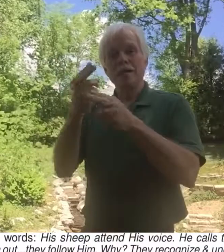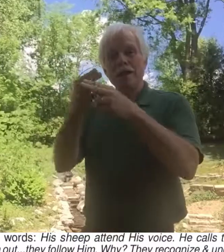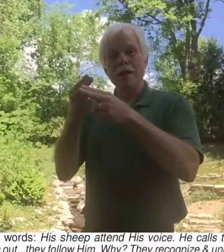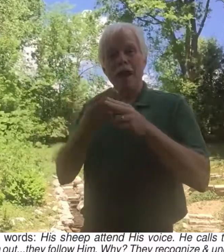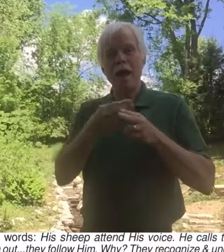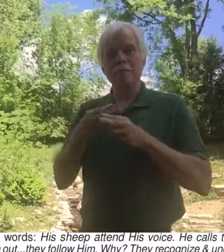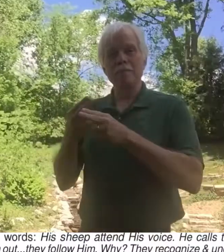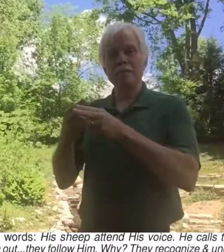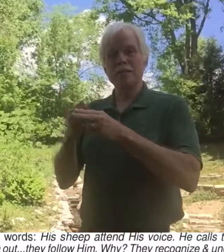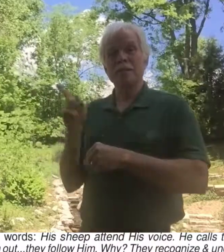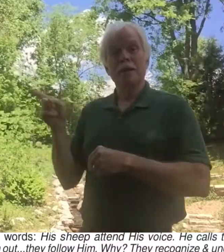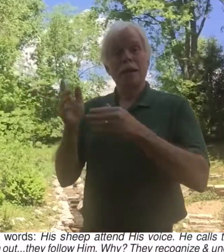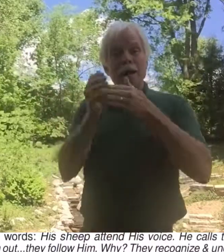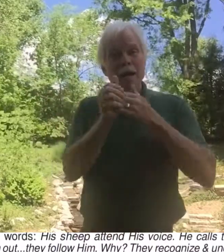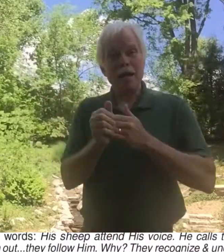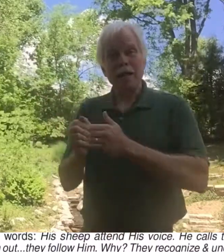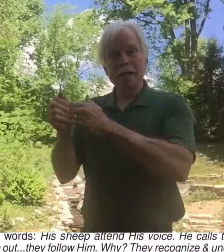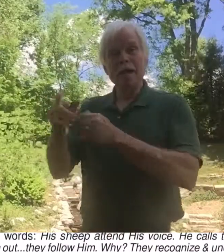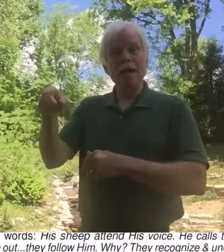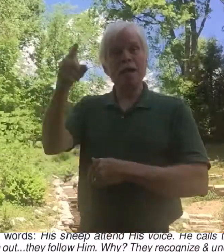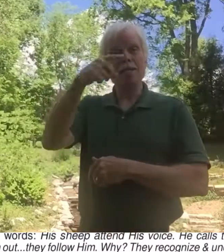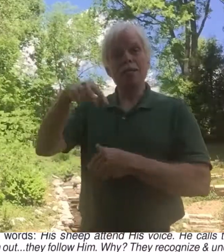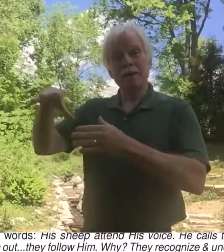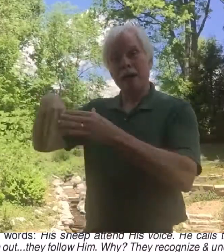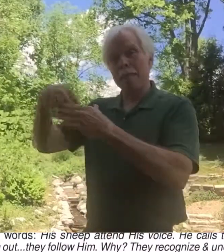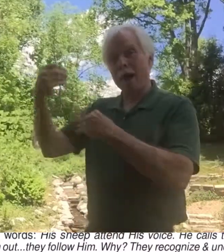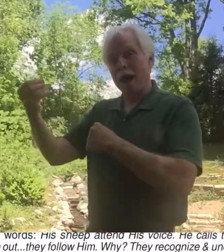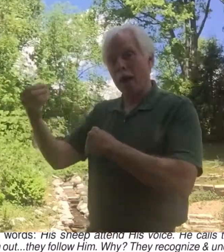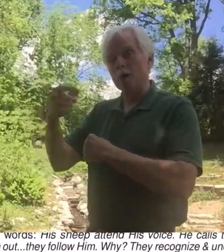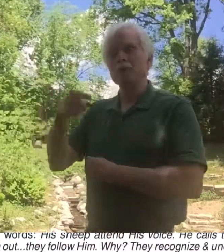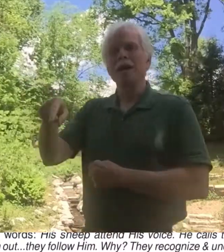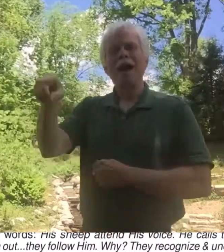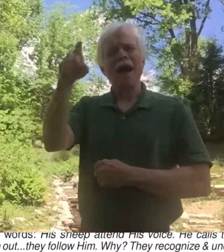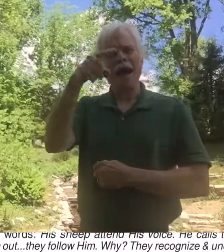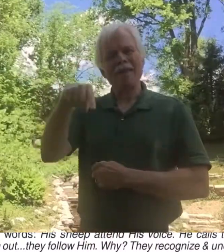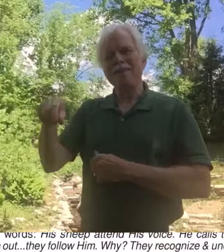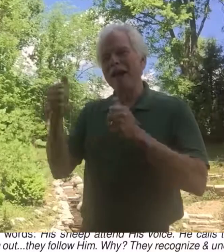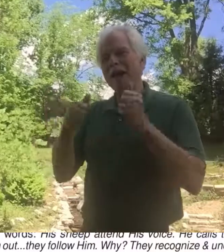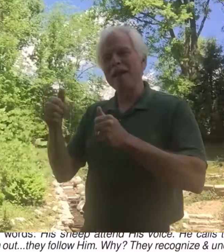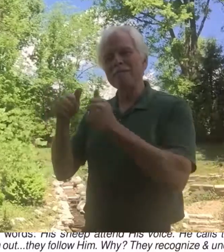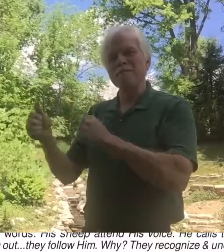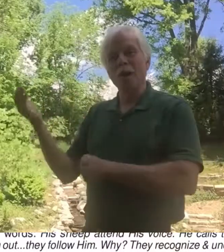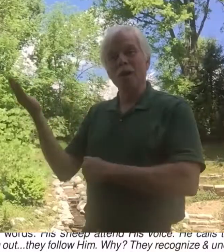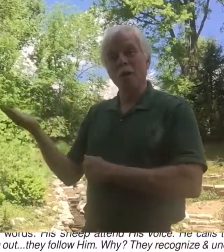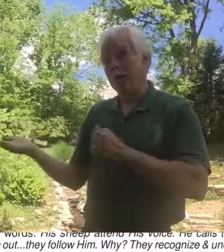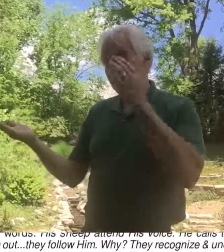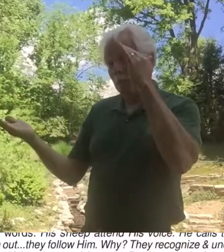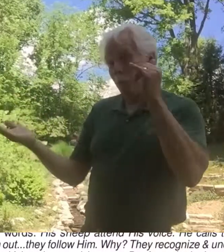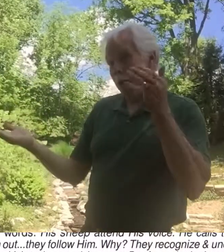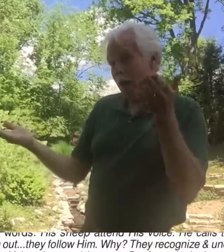their names. He leads them out, and they follow him.